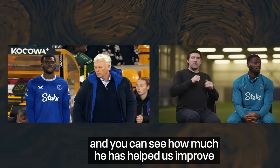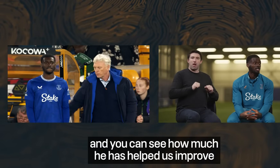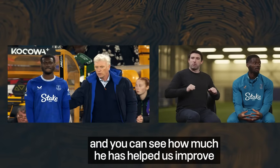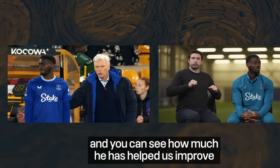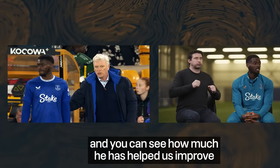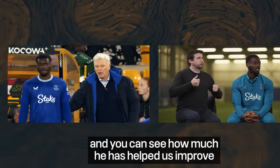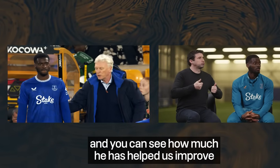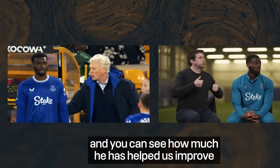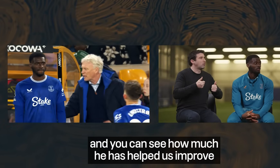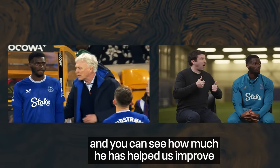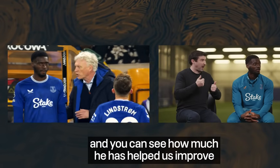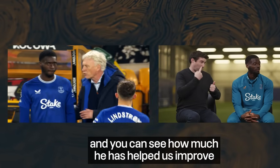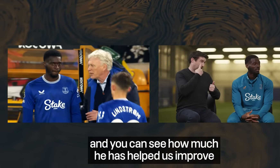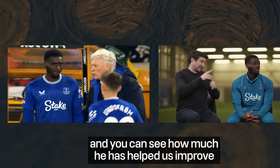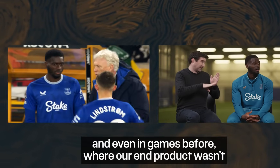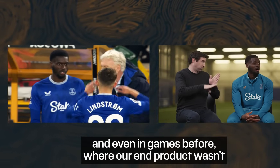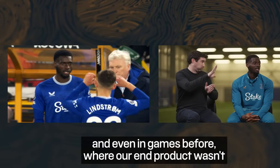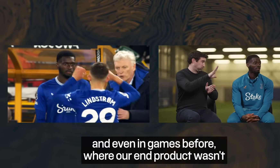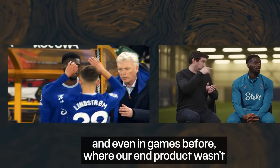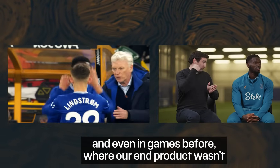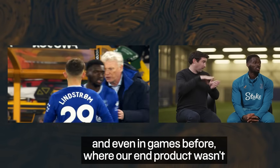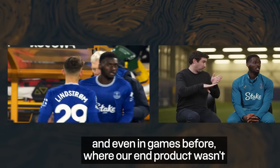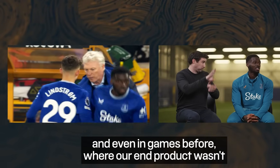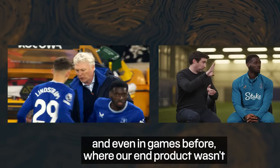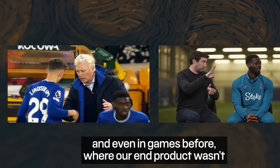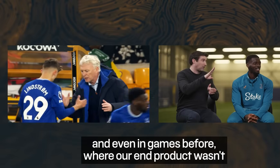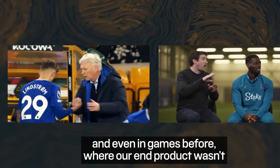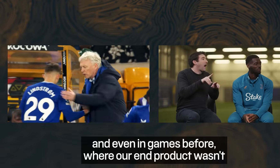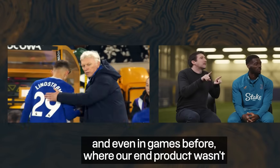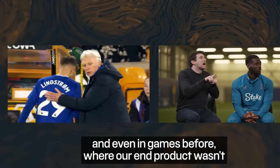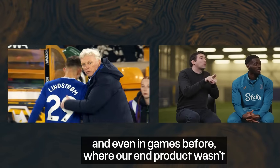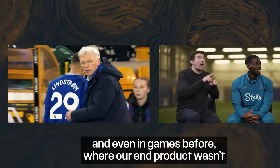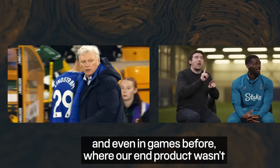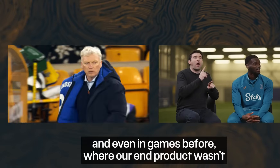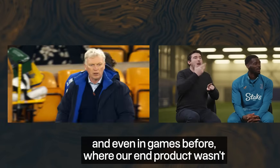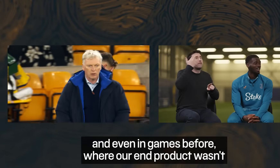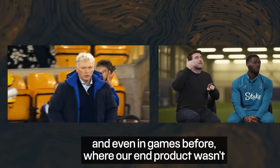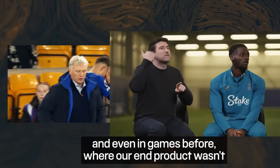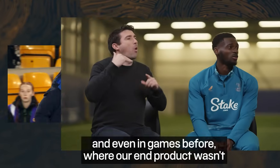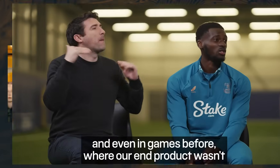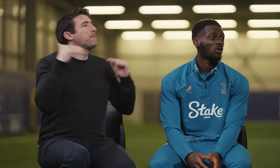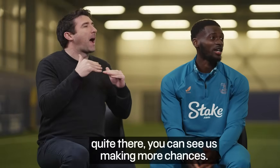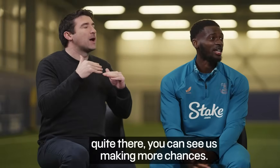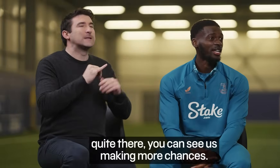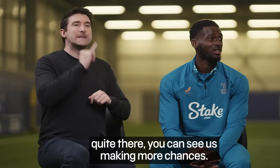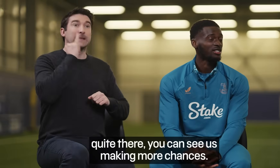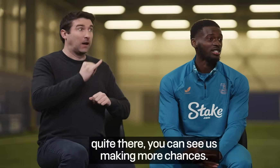see how much it's helped us improve, and even such as in games before where our end product wasn't quite there, you can see